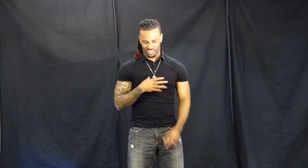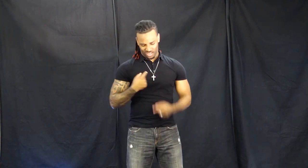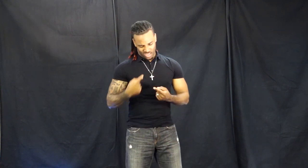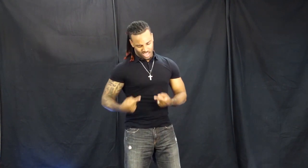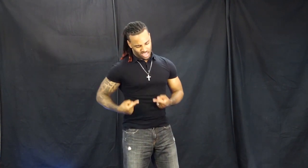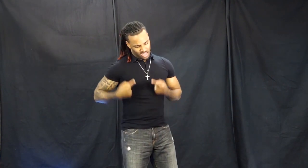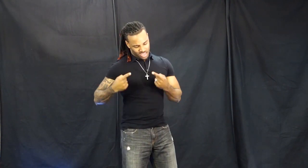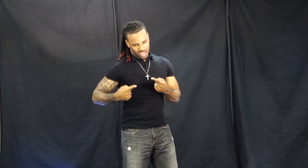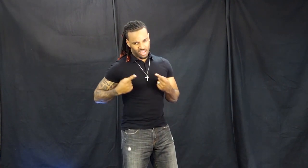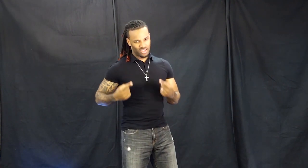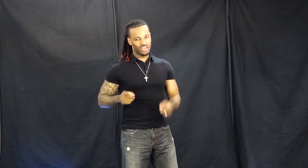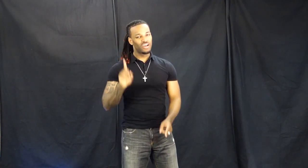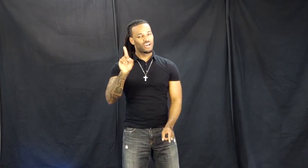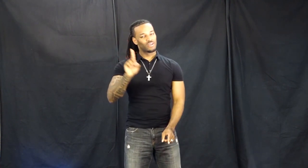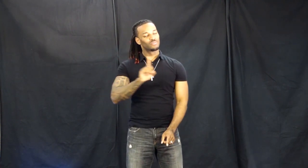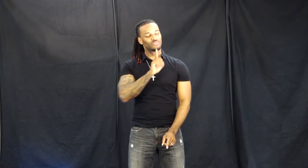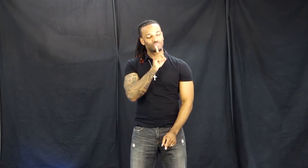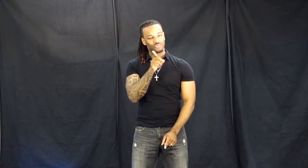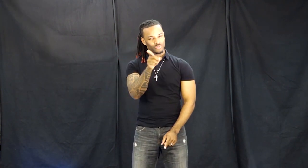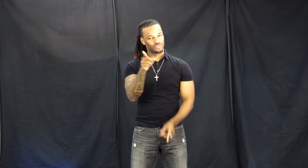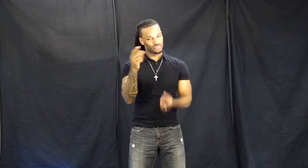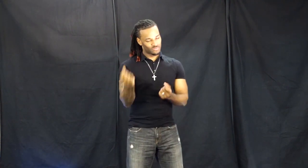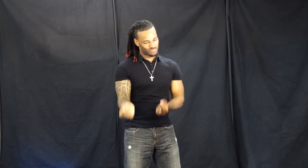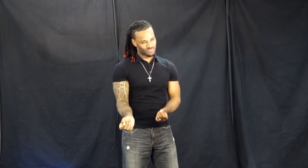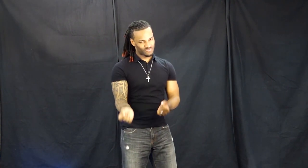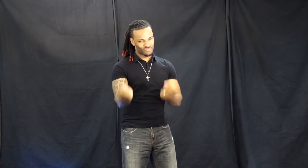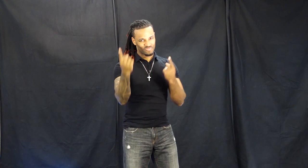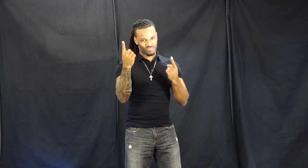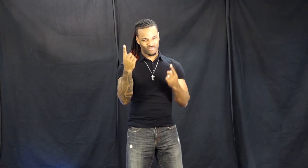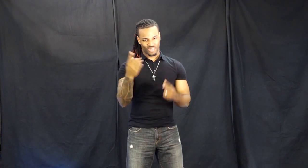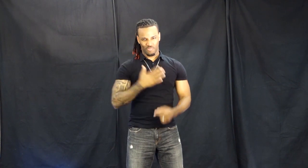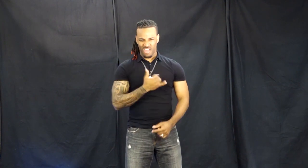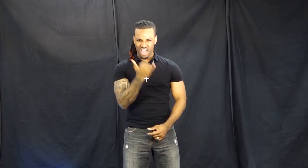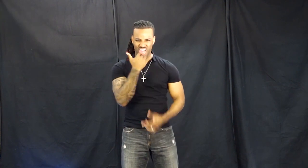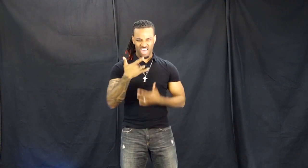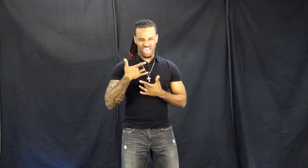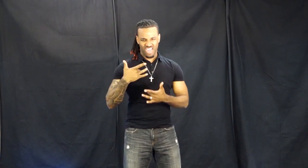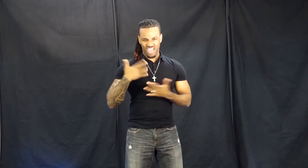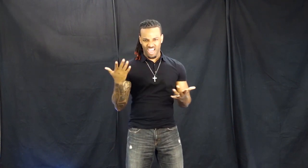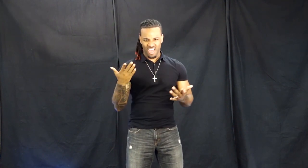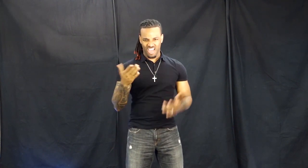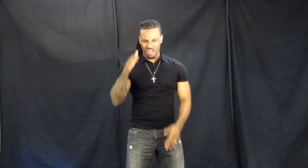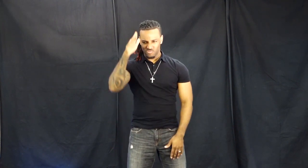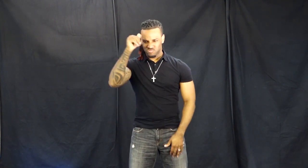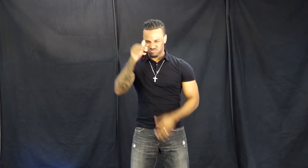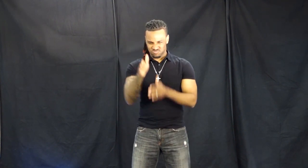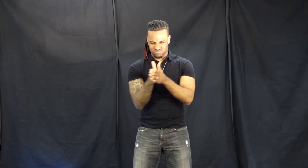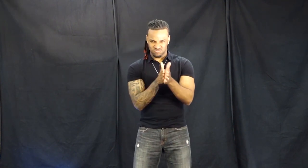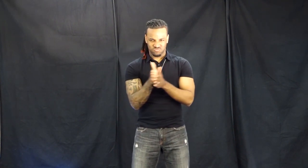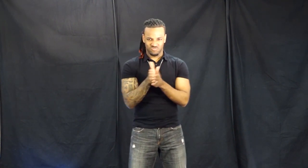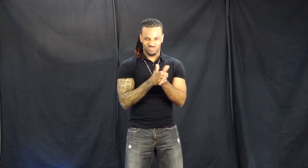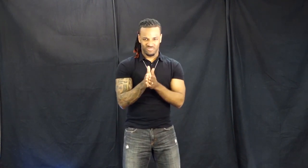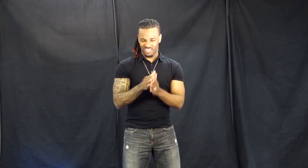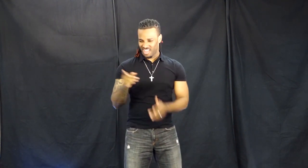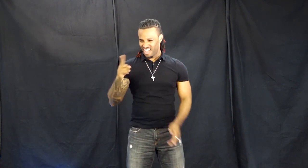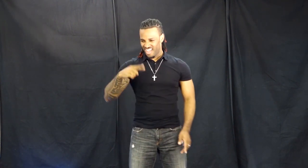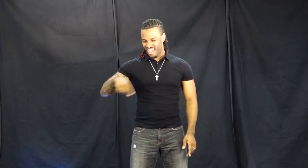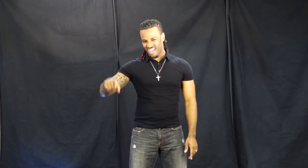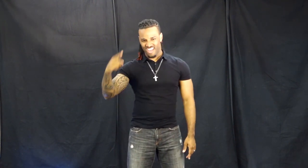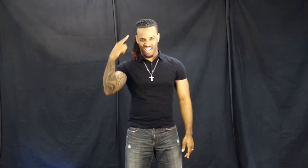to another Scottish tragedy without my having to name the play. They think me Macbeth, ambition is my folly. I'm a polymath, a